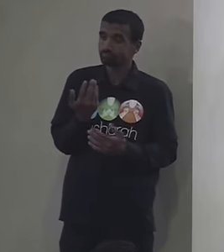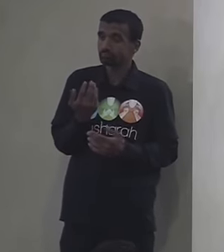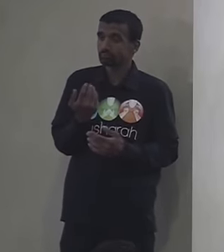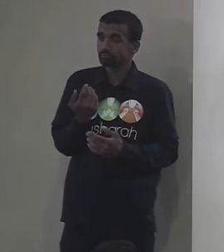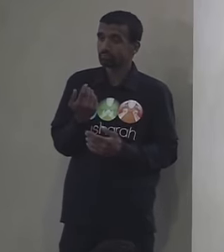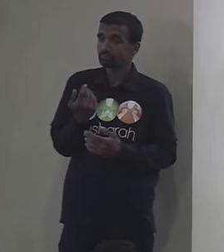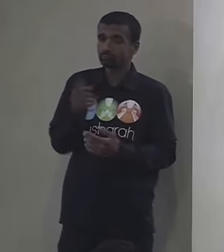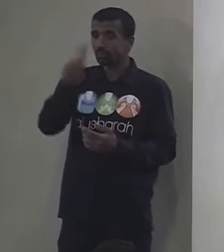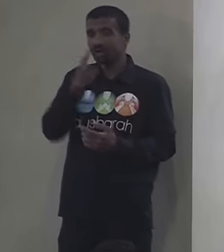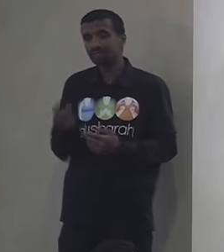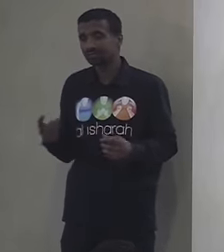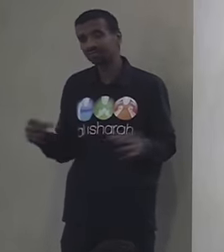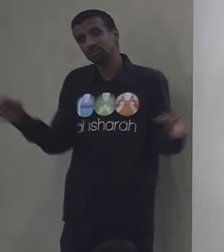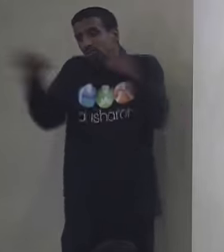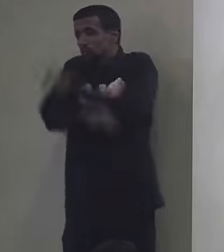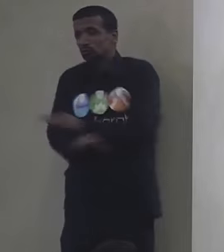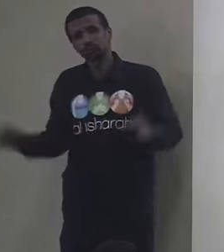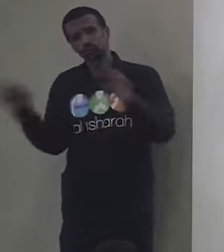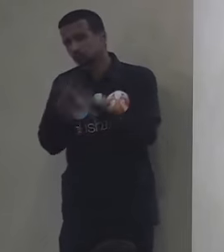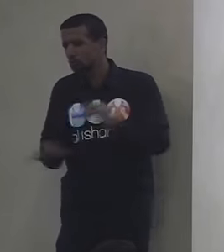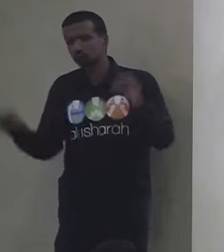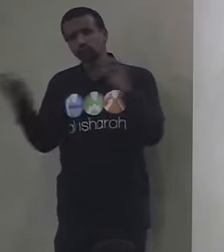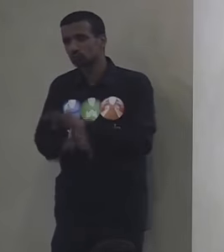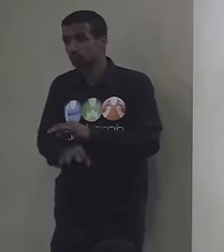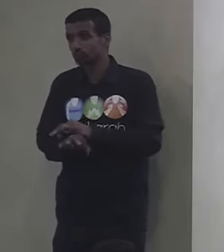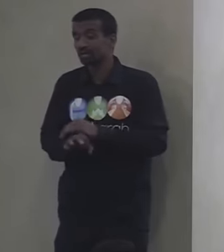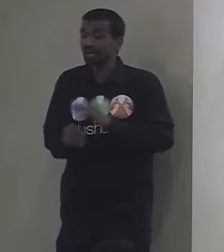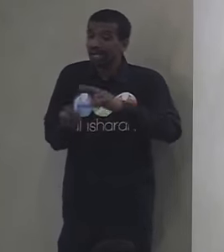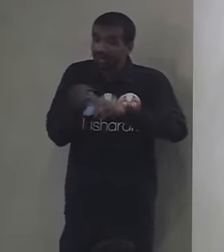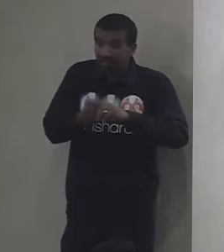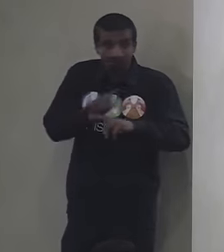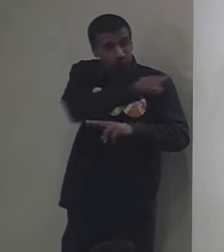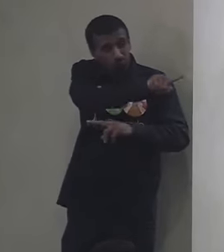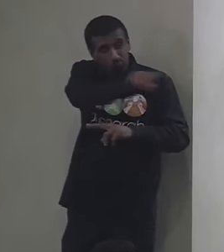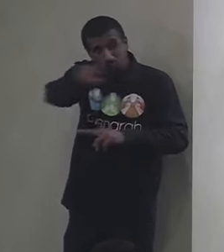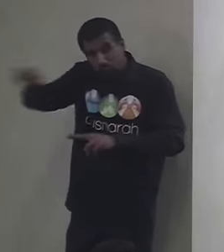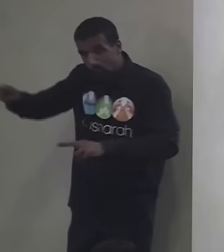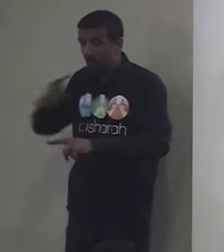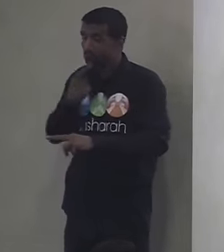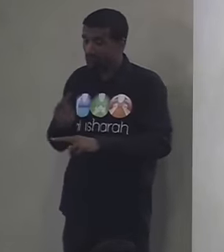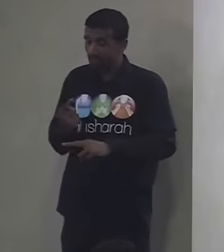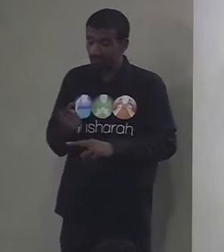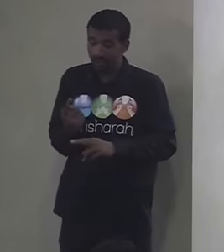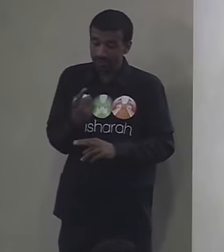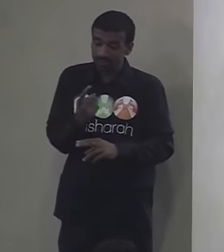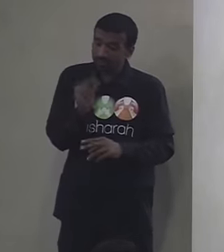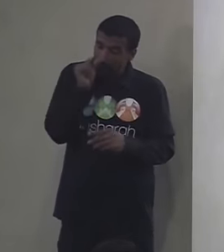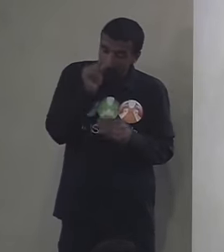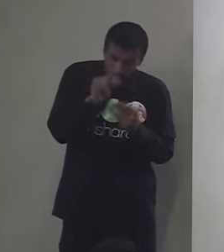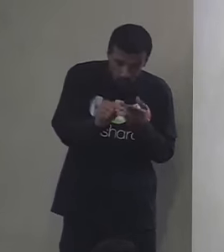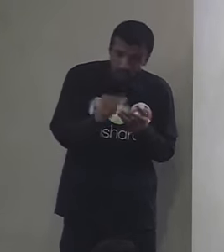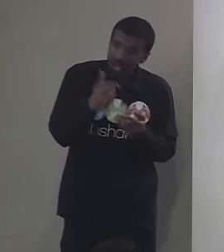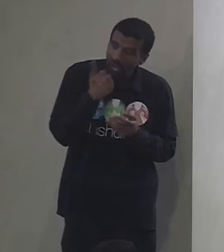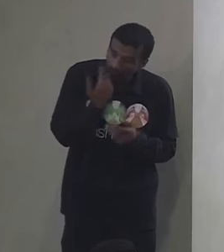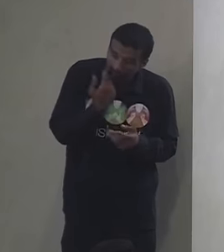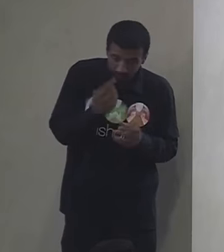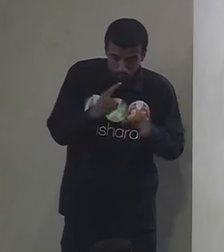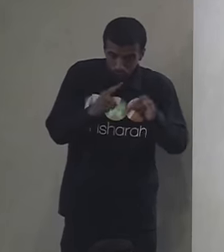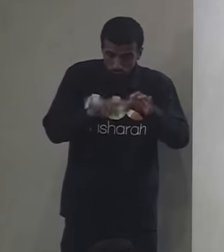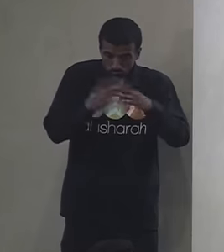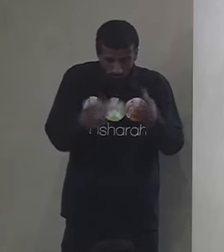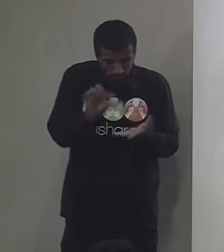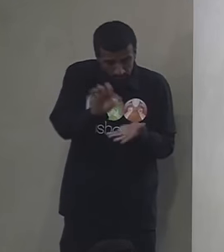They're unavoidable. They will happen. But so long as the Book of Allah is some healthy dosage of it, is a part of your